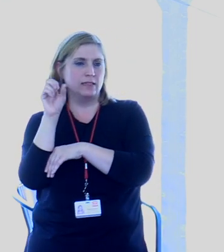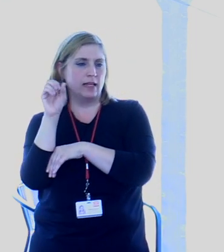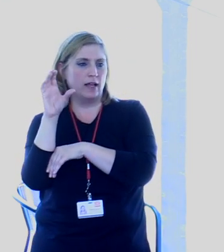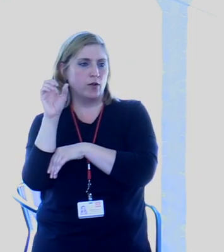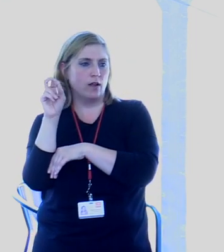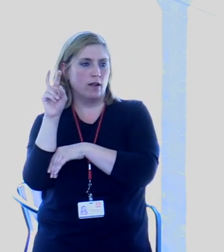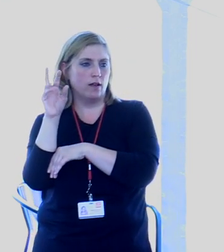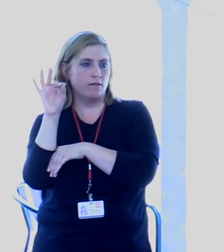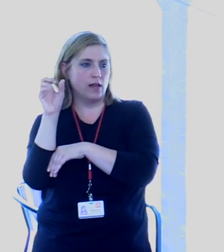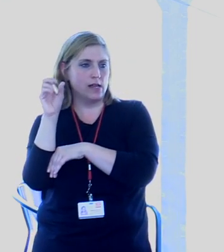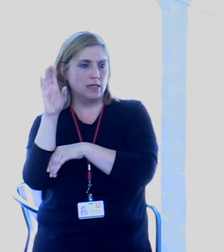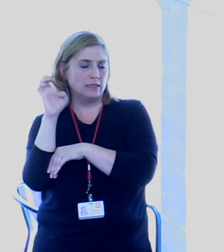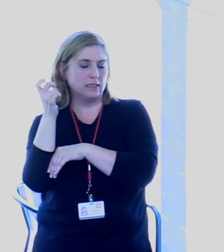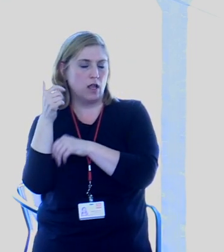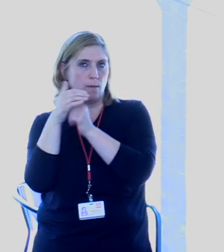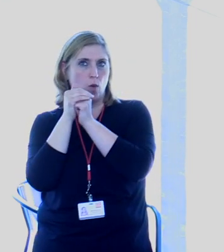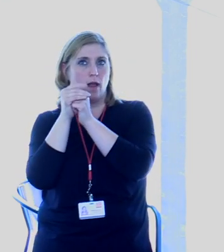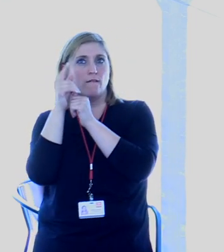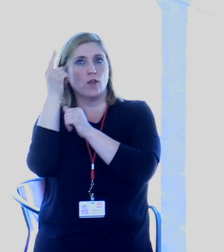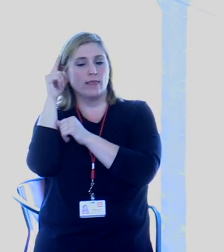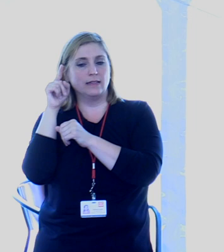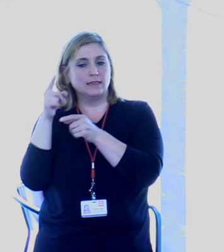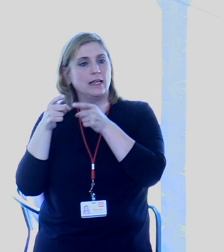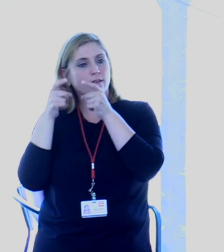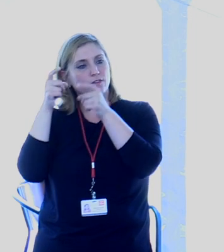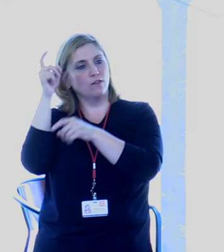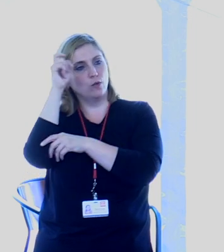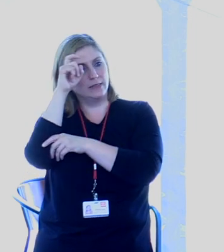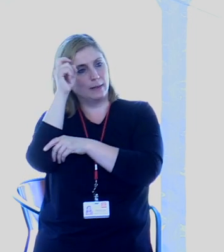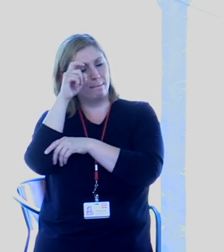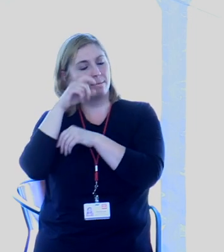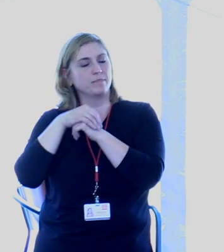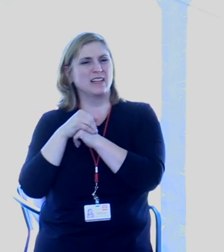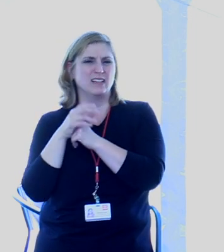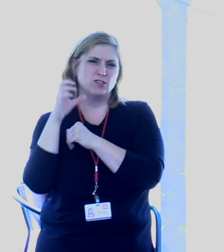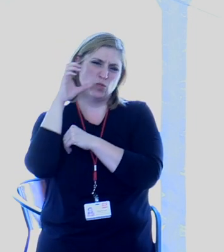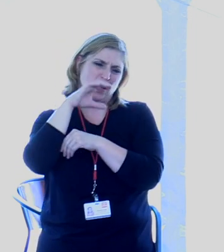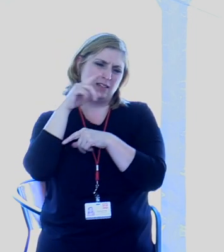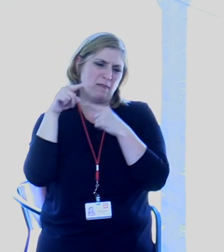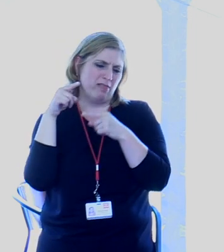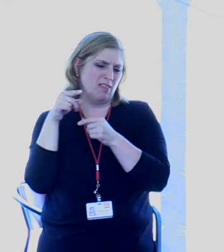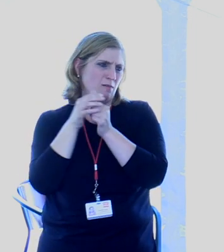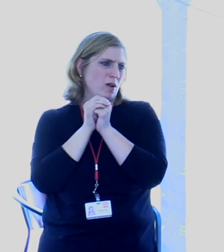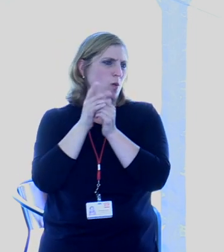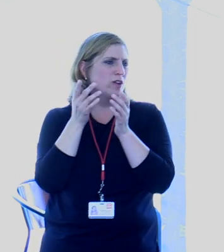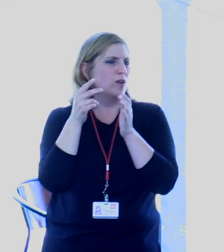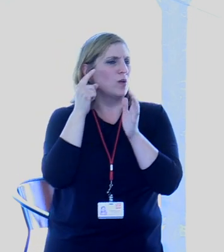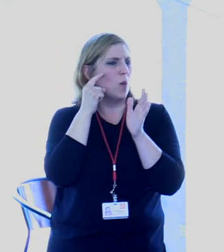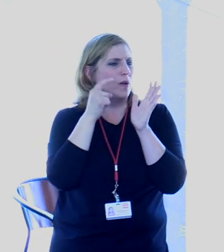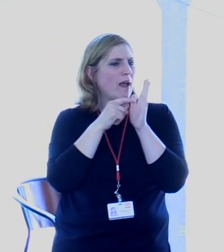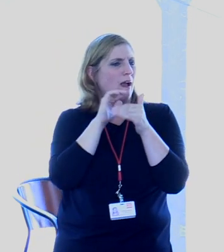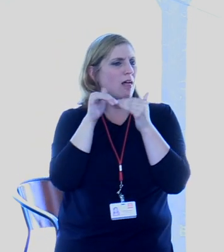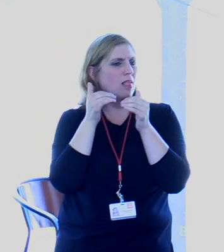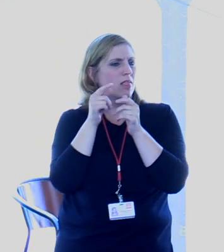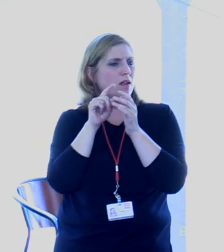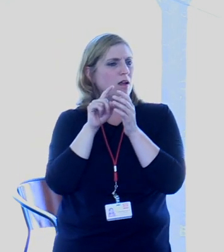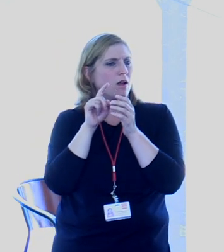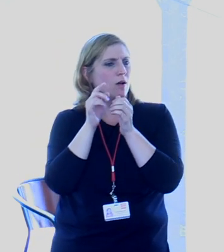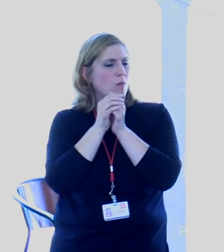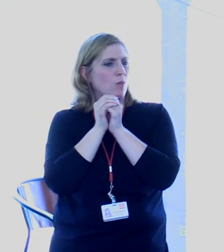sacrifice, prays for this gift of wisdom. There's something very strange about this prayer. What do you notice about this prayer? How does the prayer